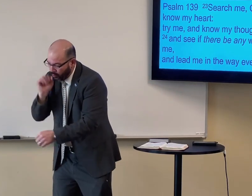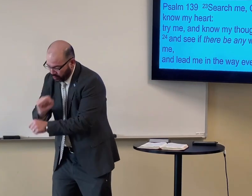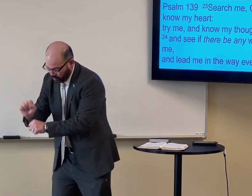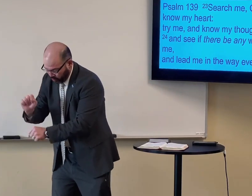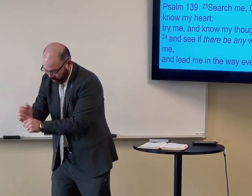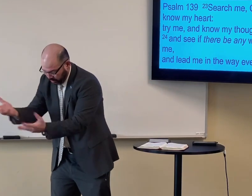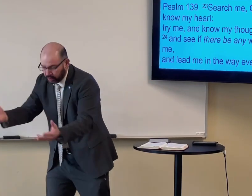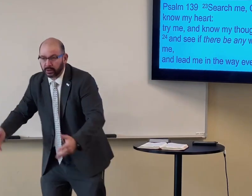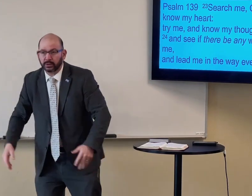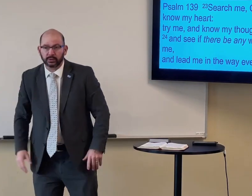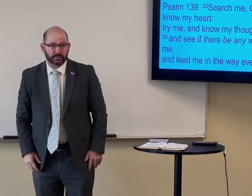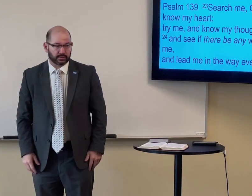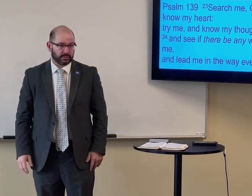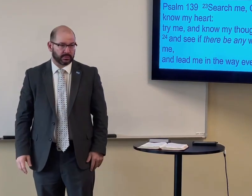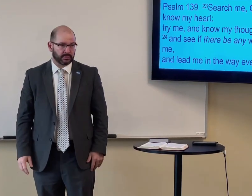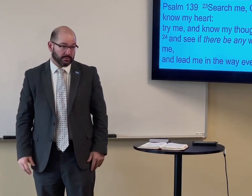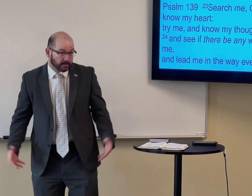and then do your homework, right?